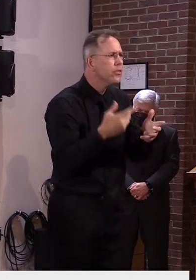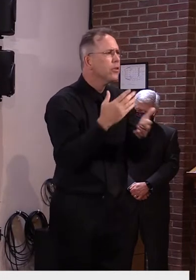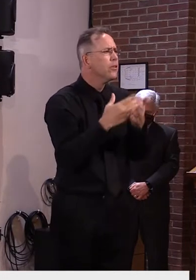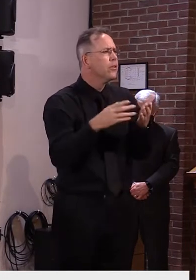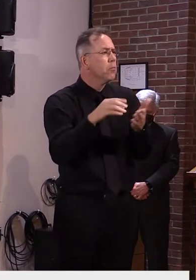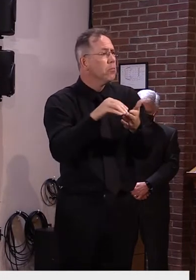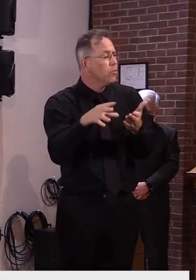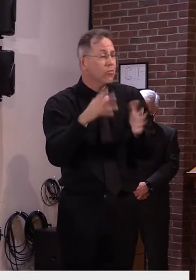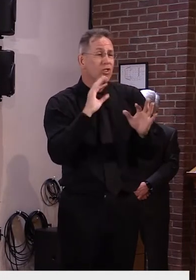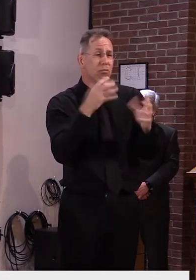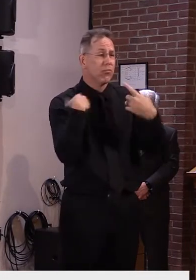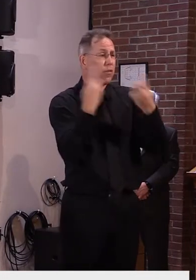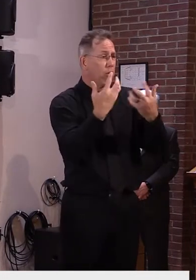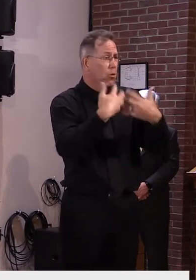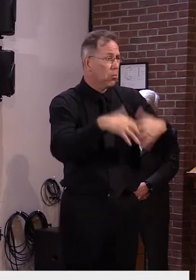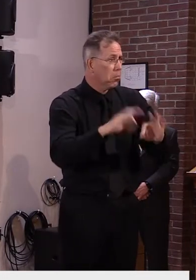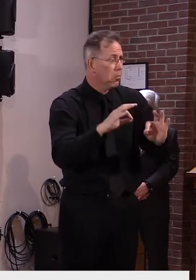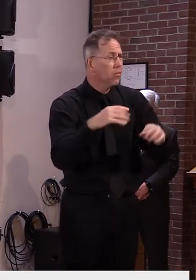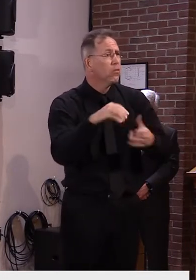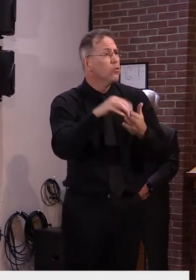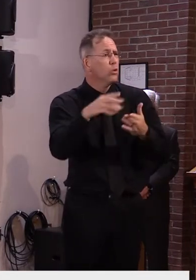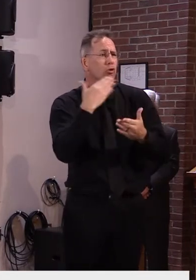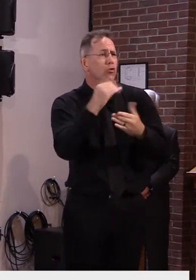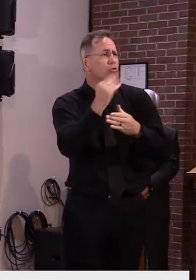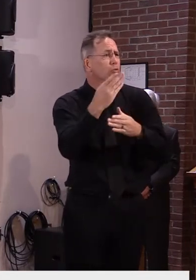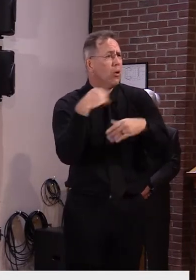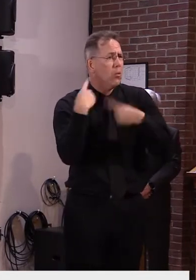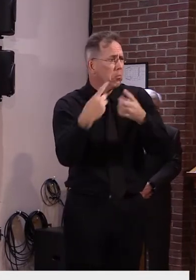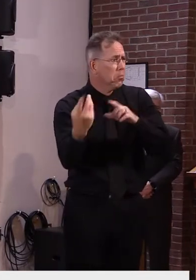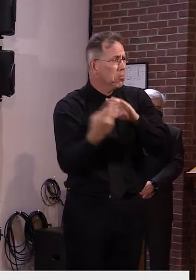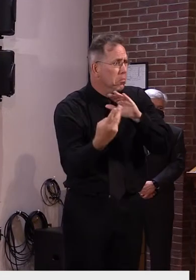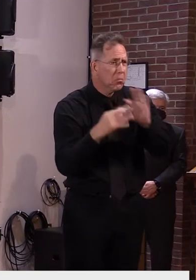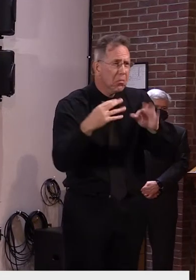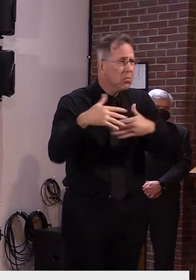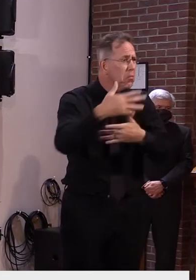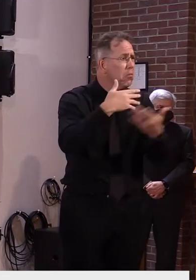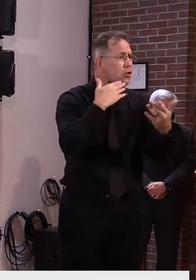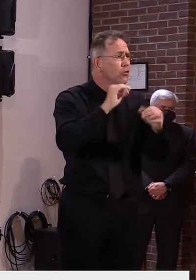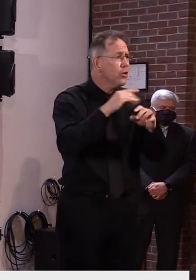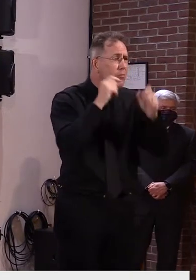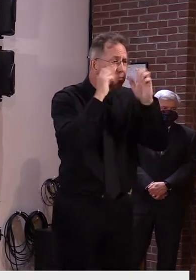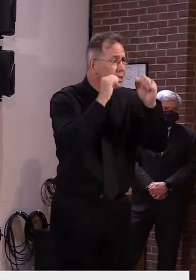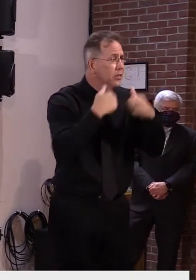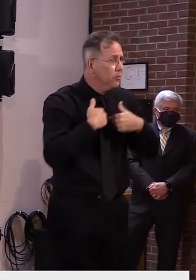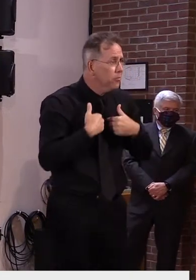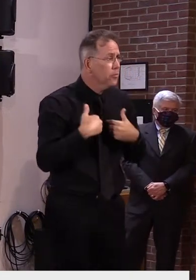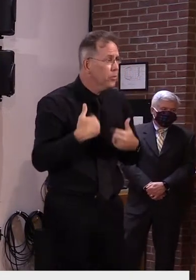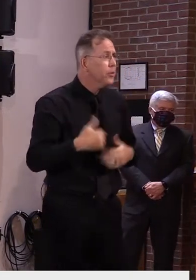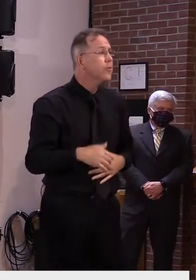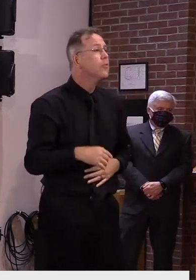outstanding. Moving to step three provides them some additional flexibility to meet the needs of our students.